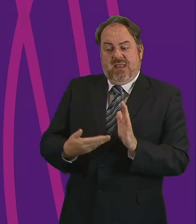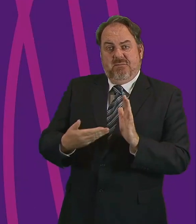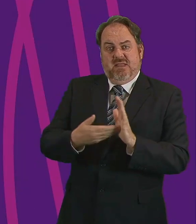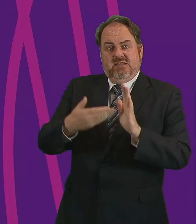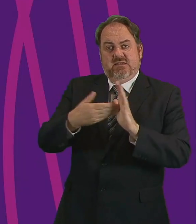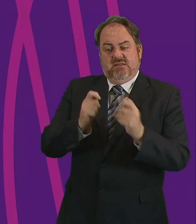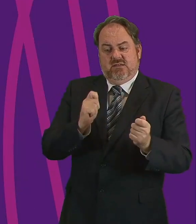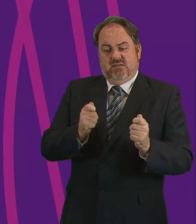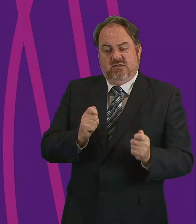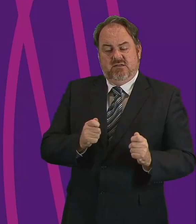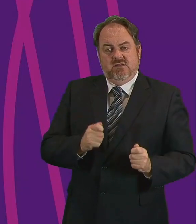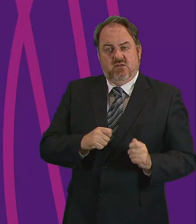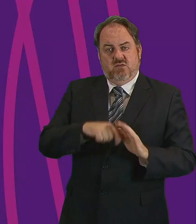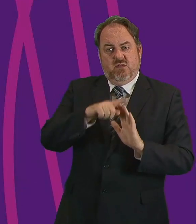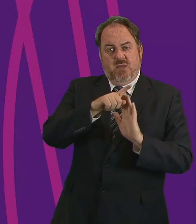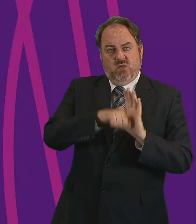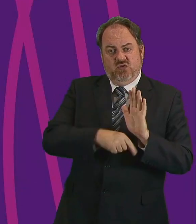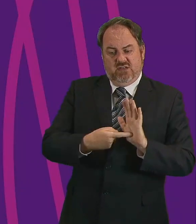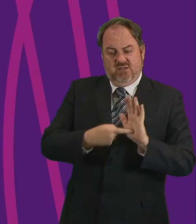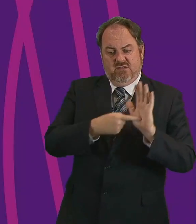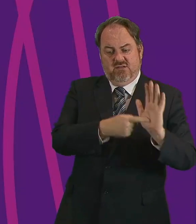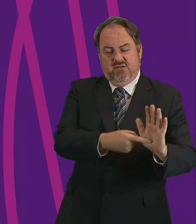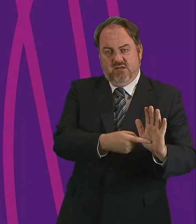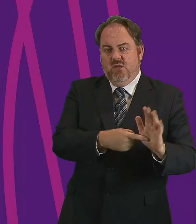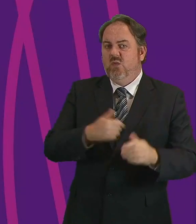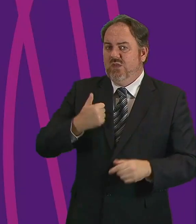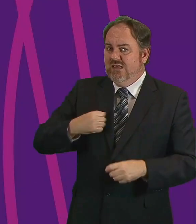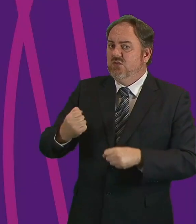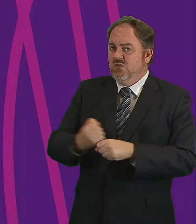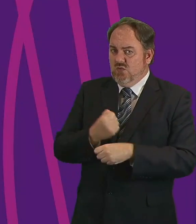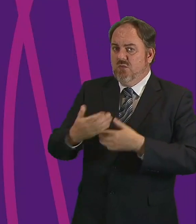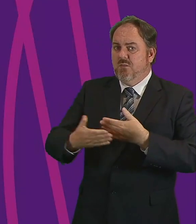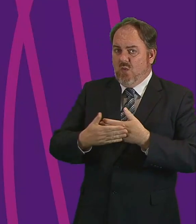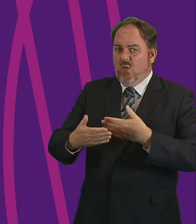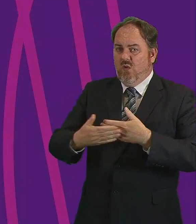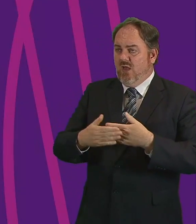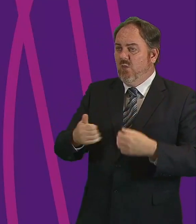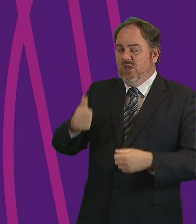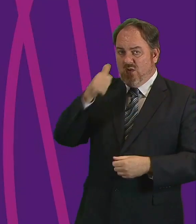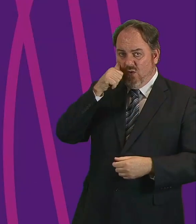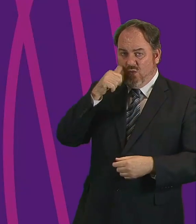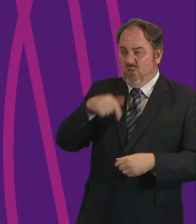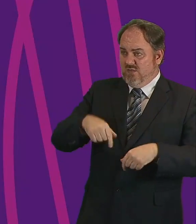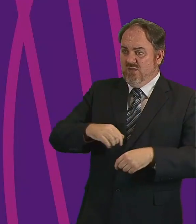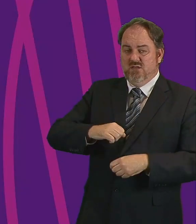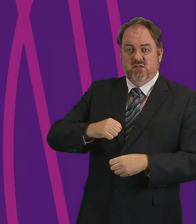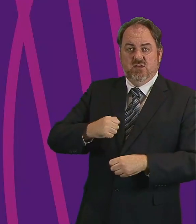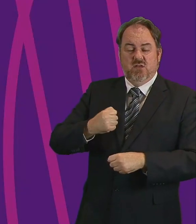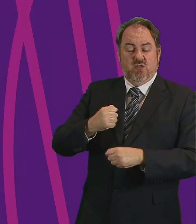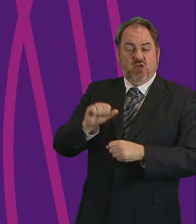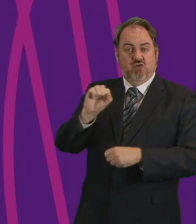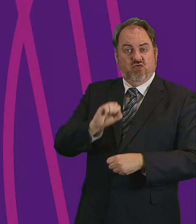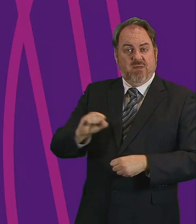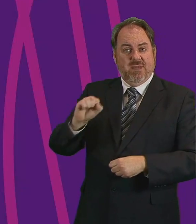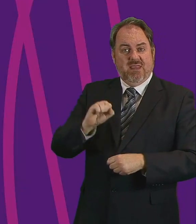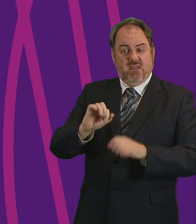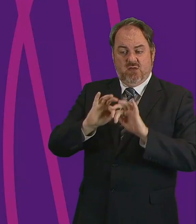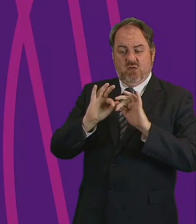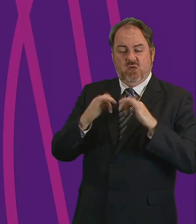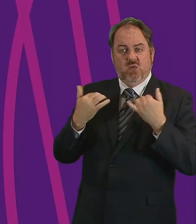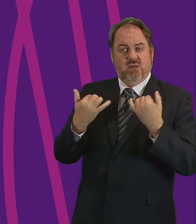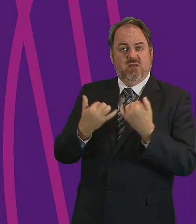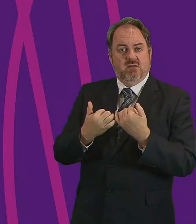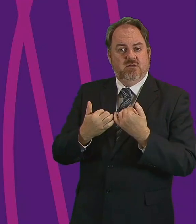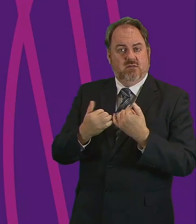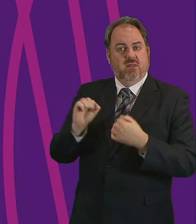that are absolutely going to be necessary, as other governments are recognising. And in fact, the European Union, on 27th of May,